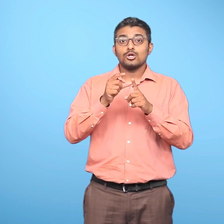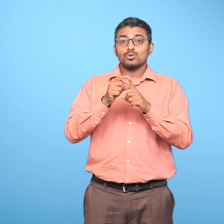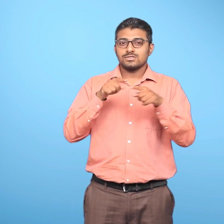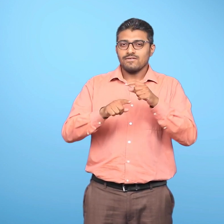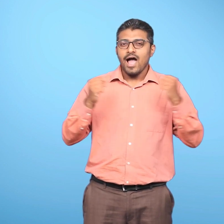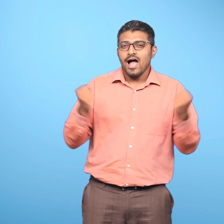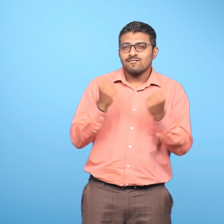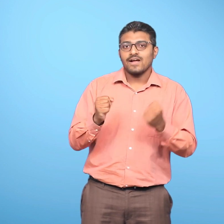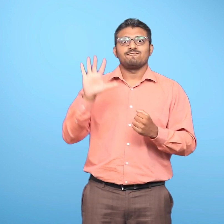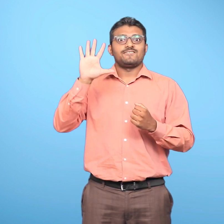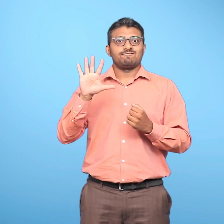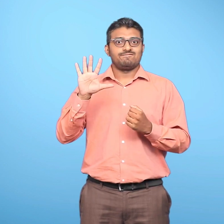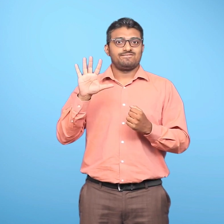Activity 5.